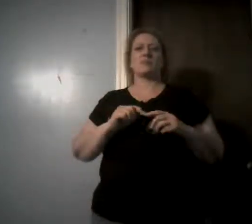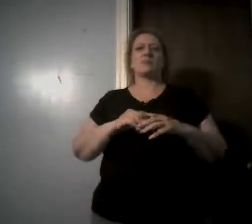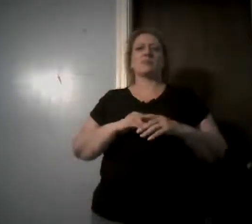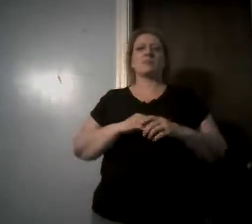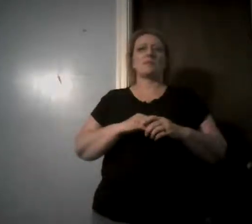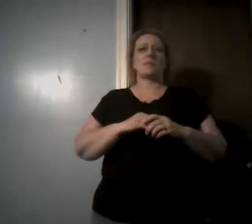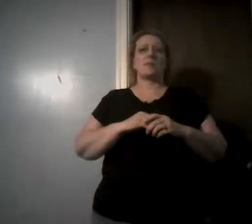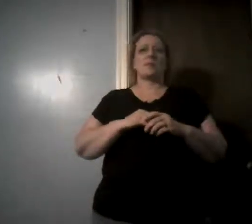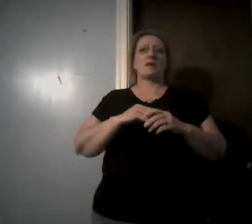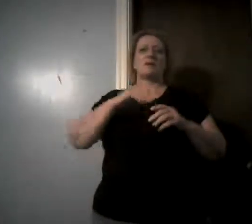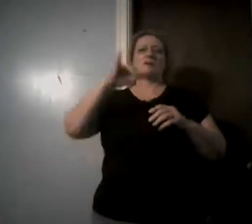ingrown toenails.